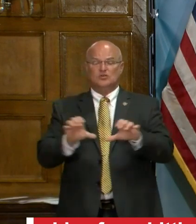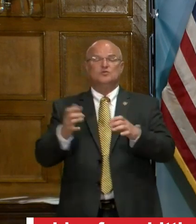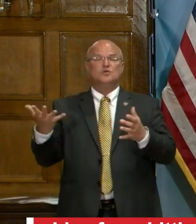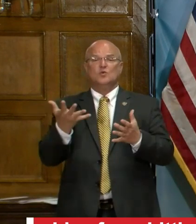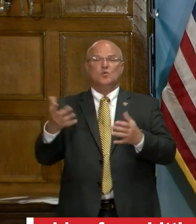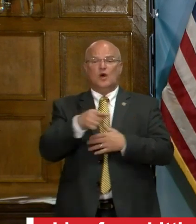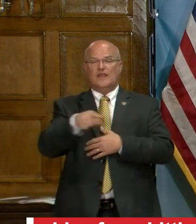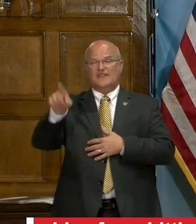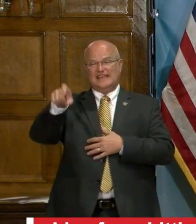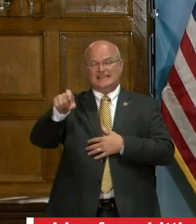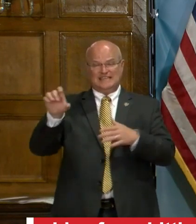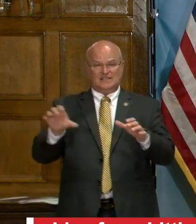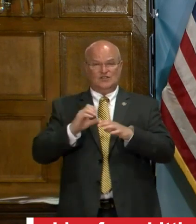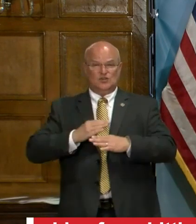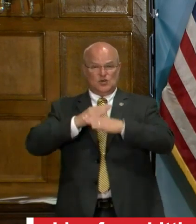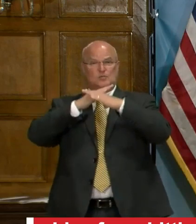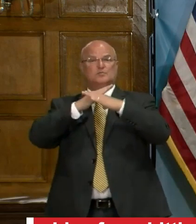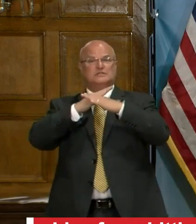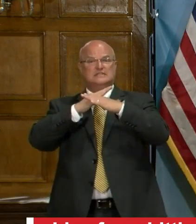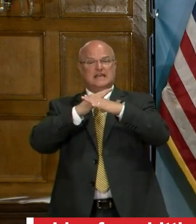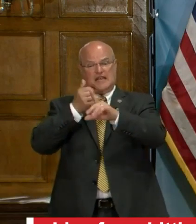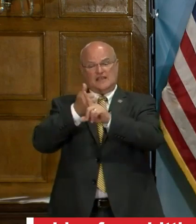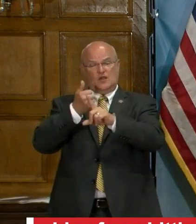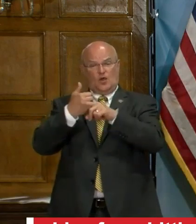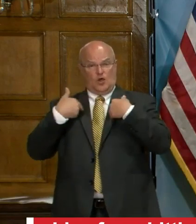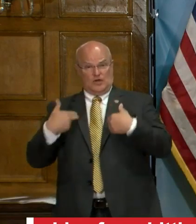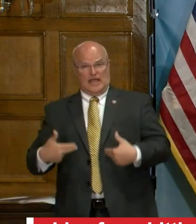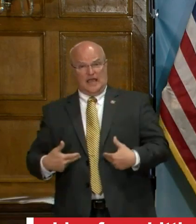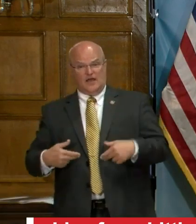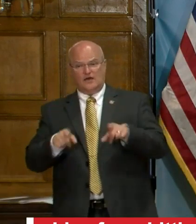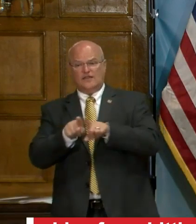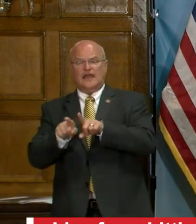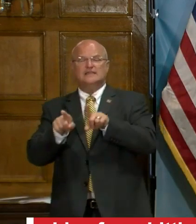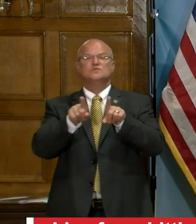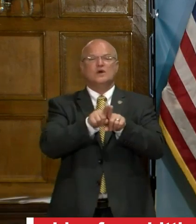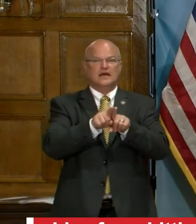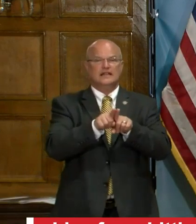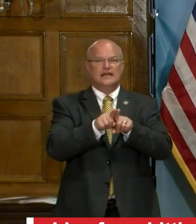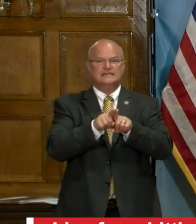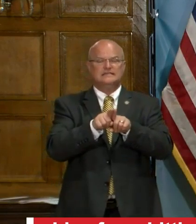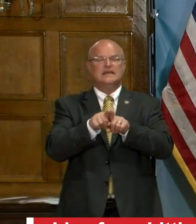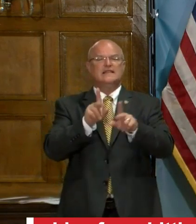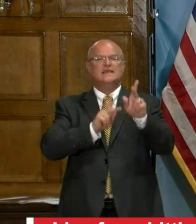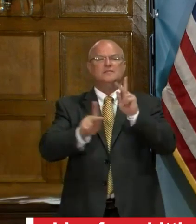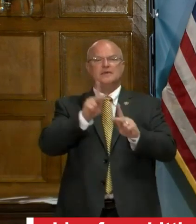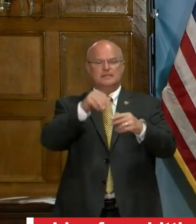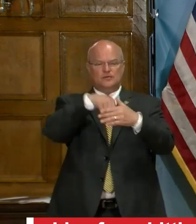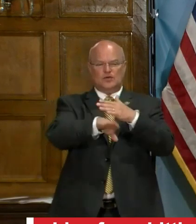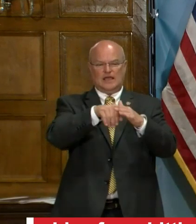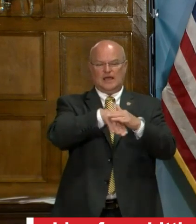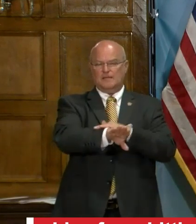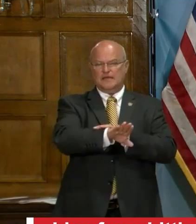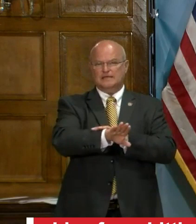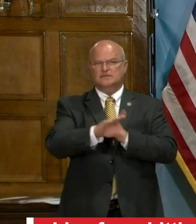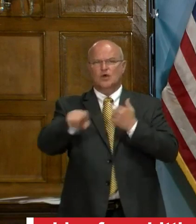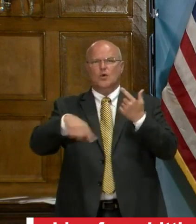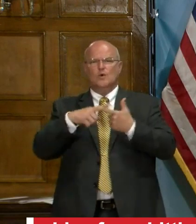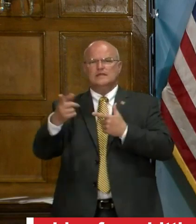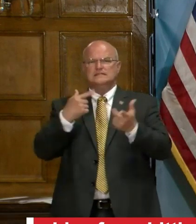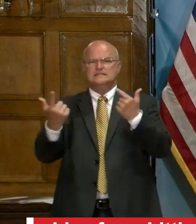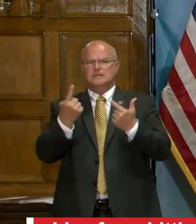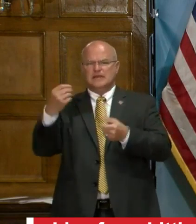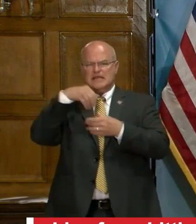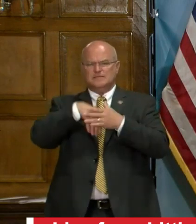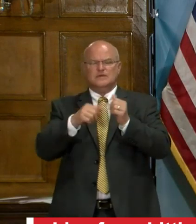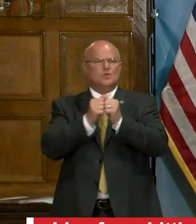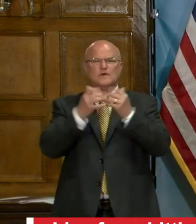doing what they need to do to protect their own health as well as the patrons. And whenever somebody comes